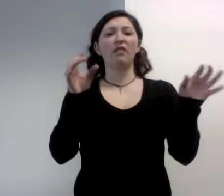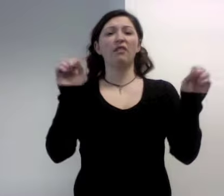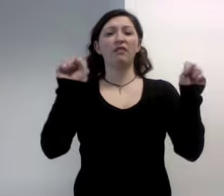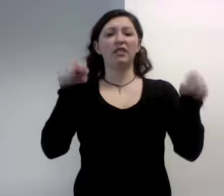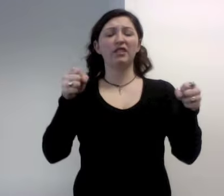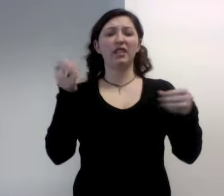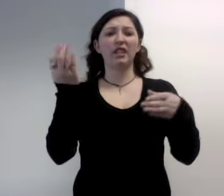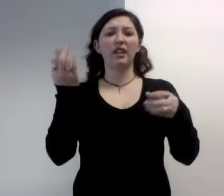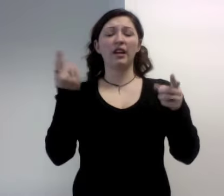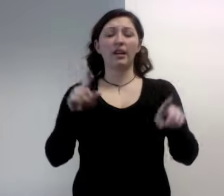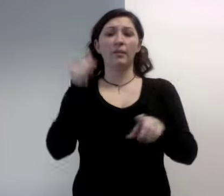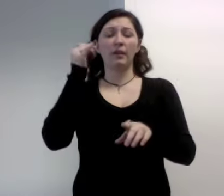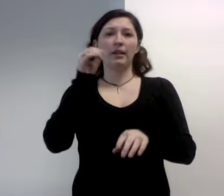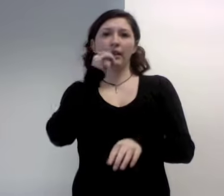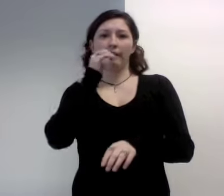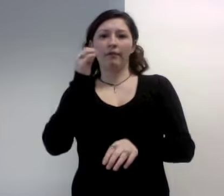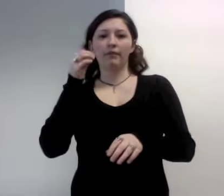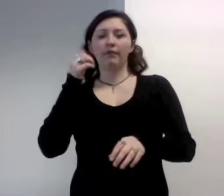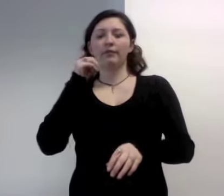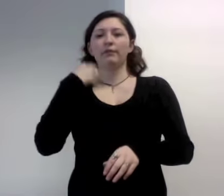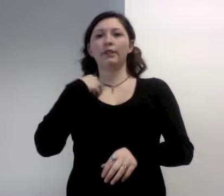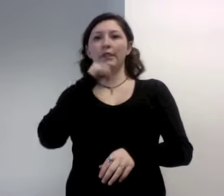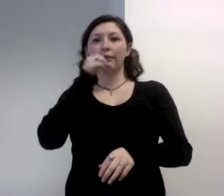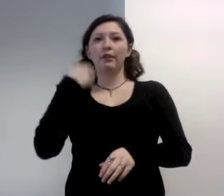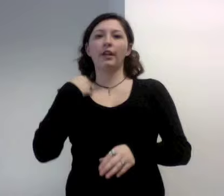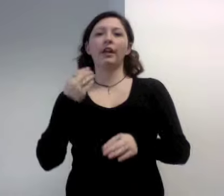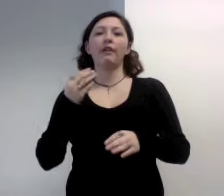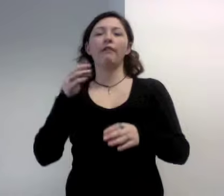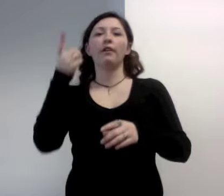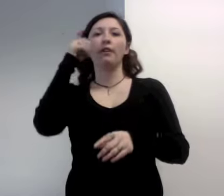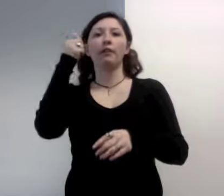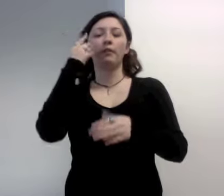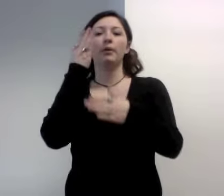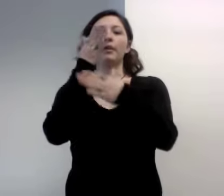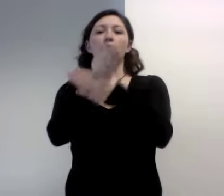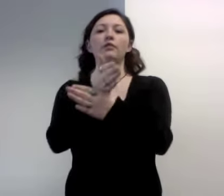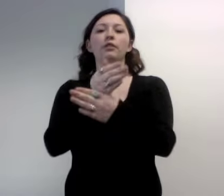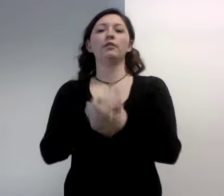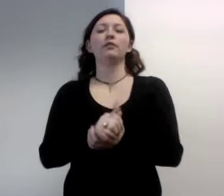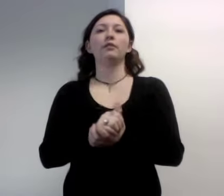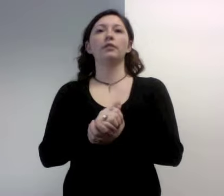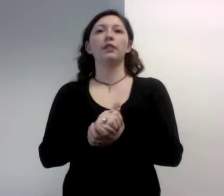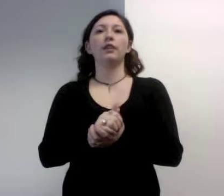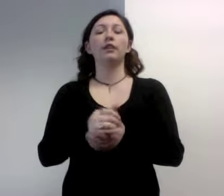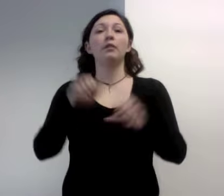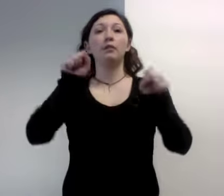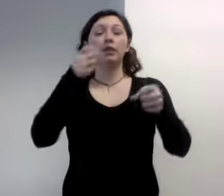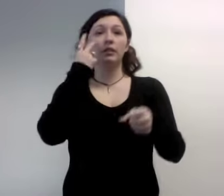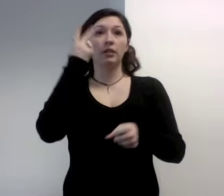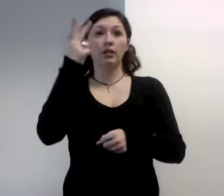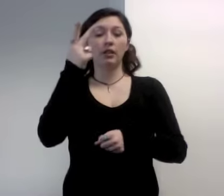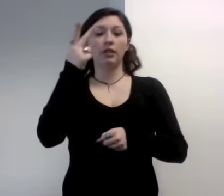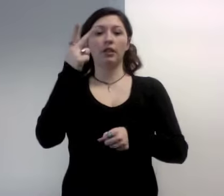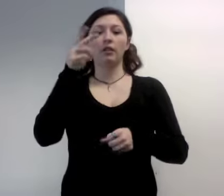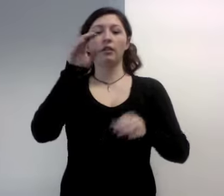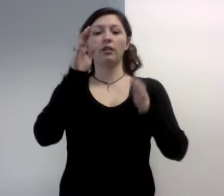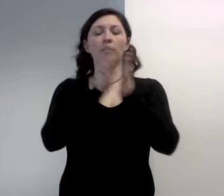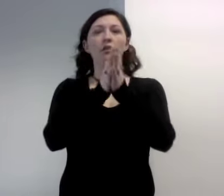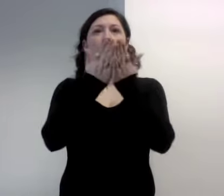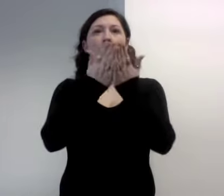restriction can be seen in Upton Sinclair's book, The Jungle. Upton Sinclair writes